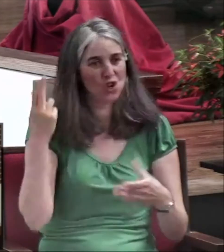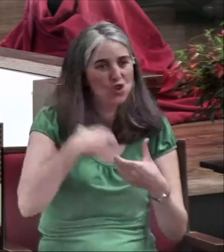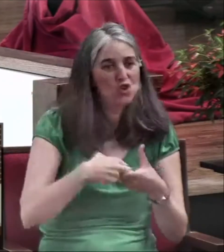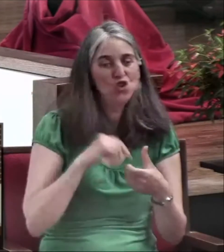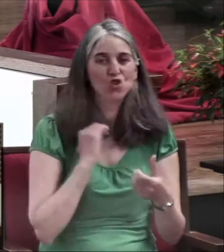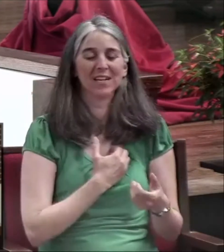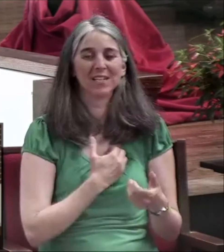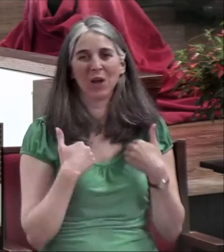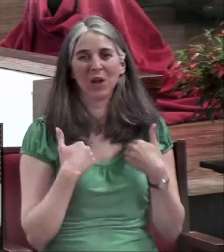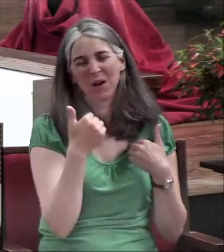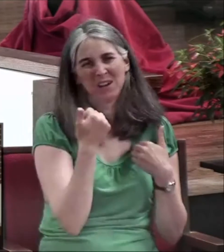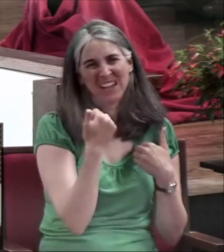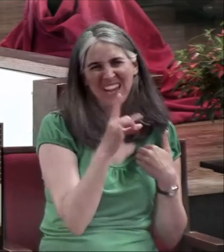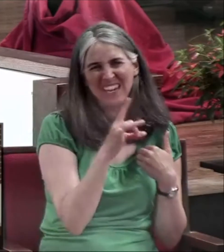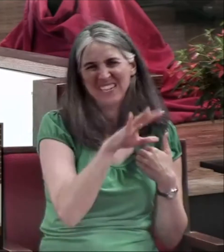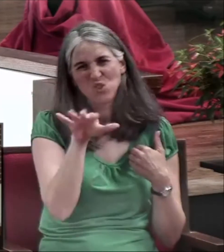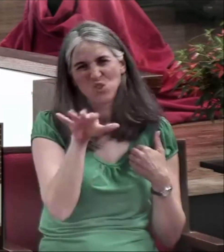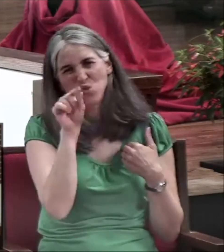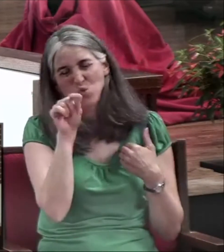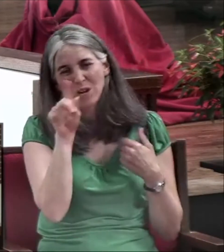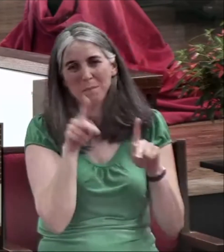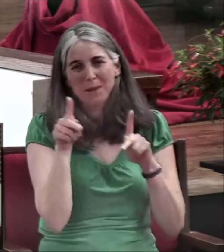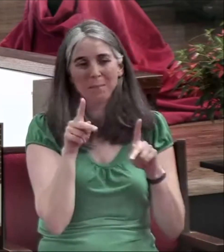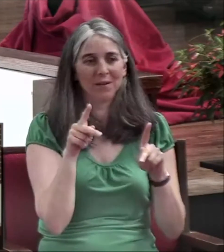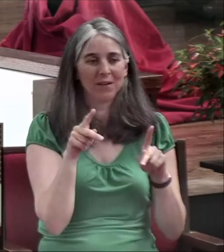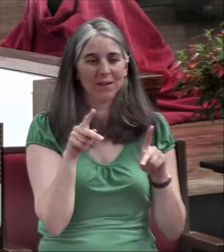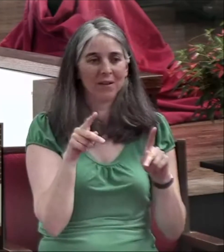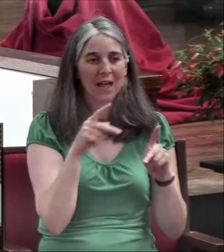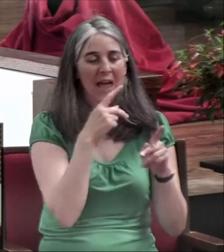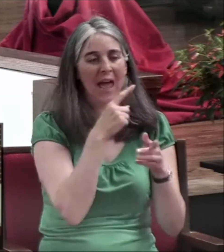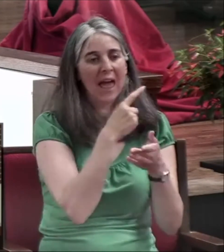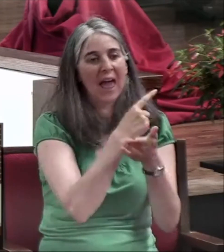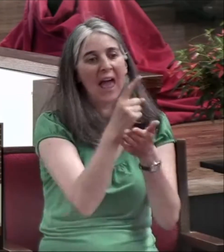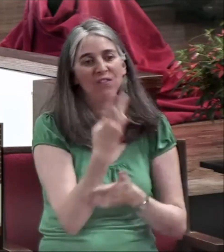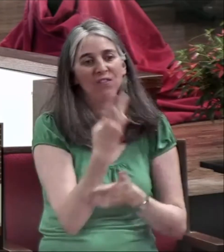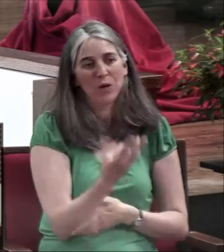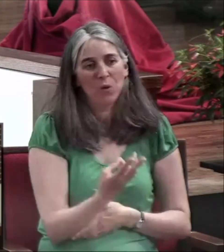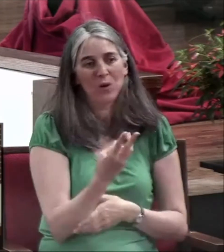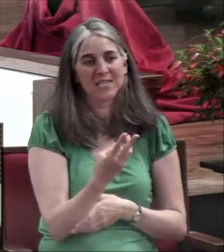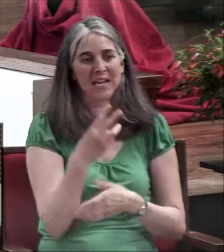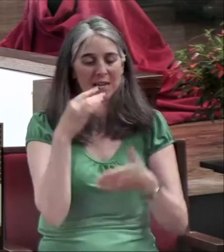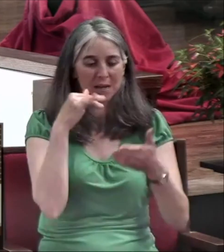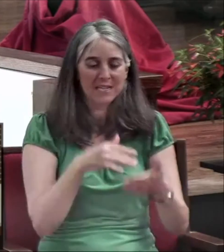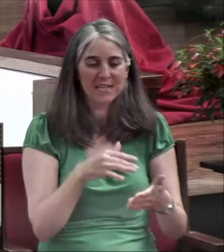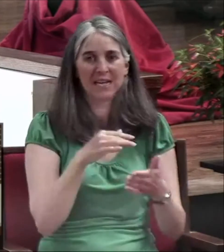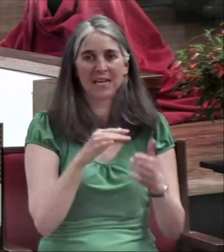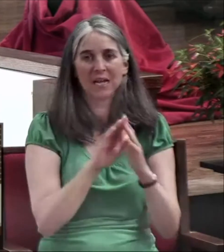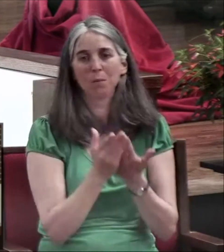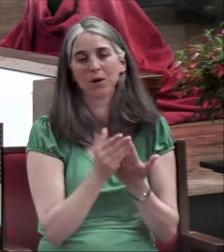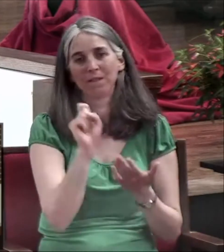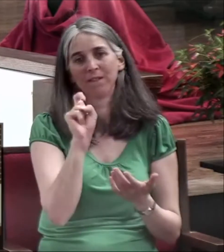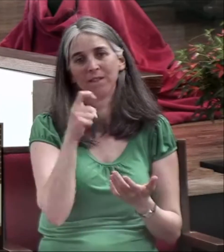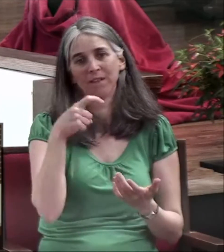20 of us, and the link is on the website, and it will be on the Wednesday email. So please